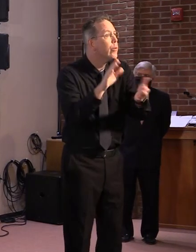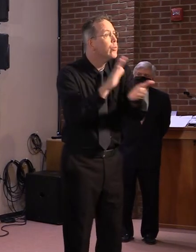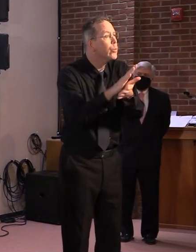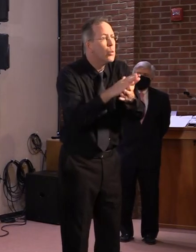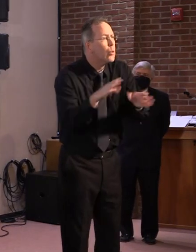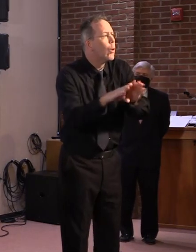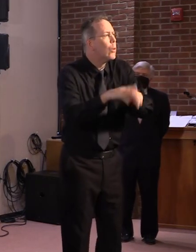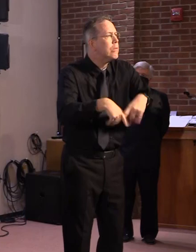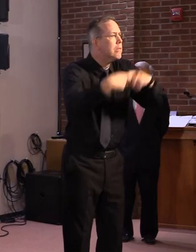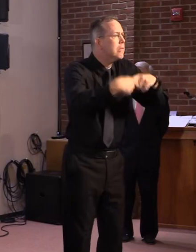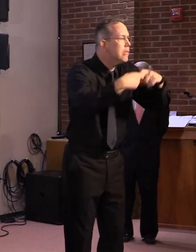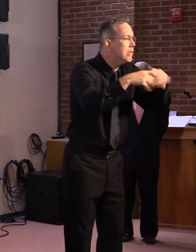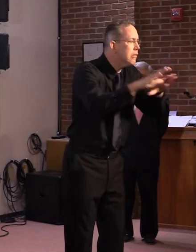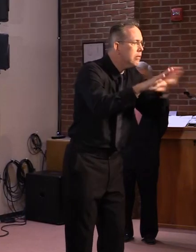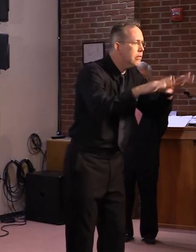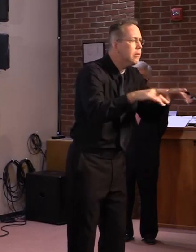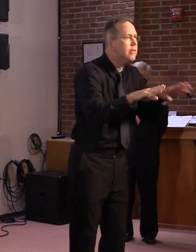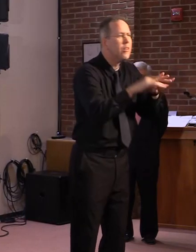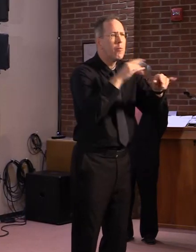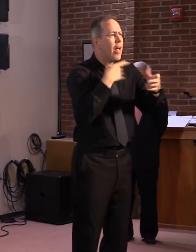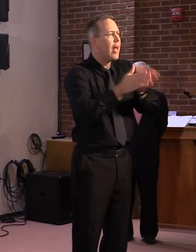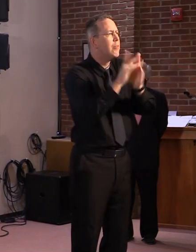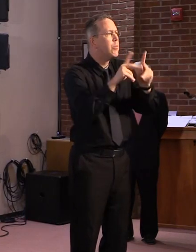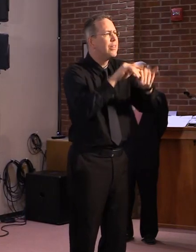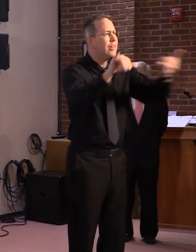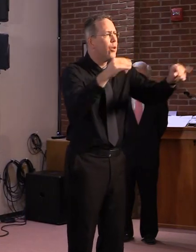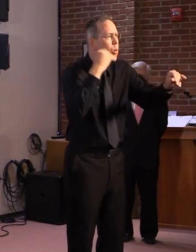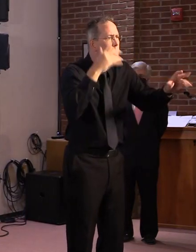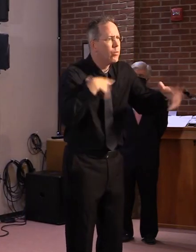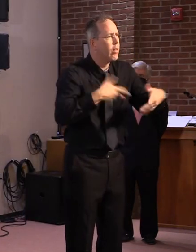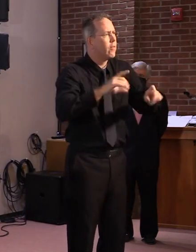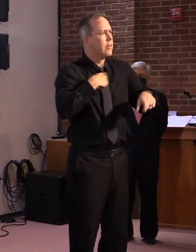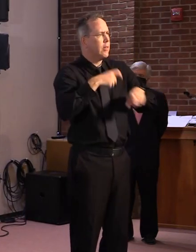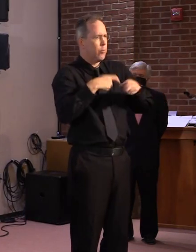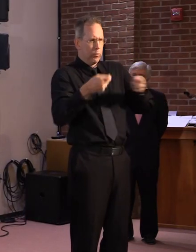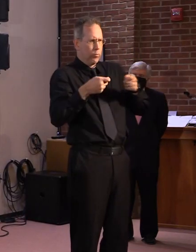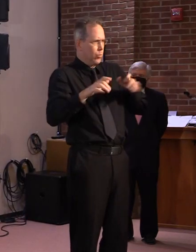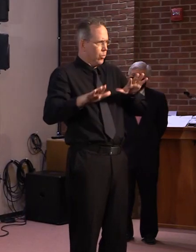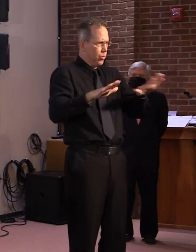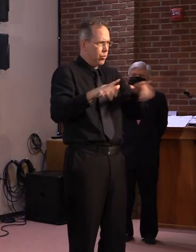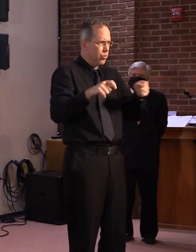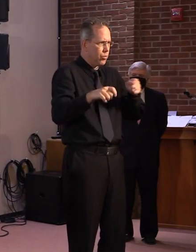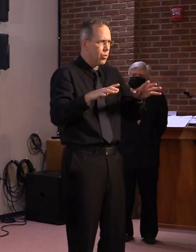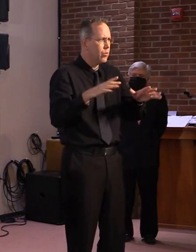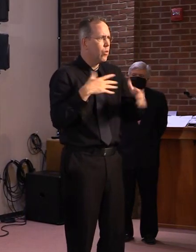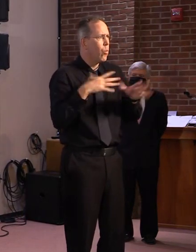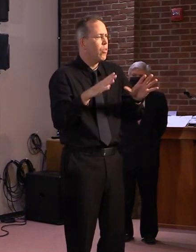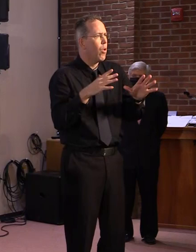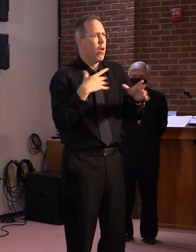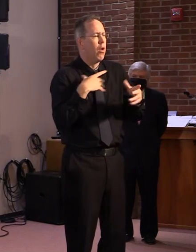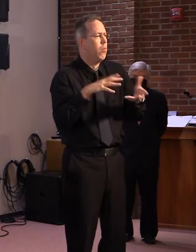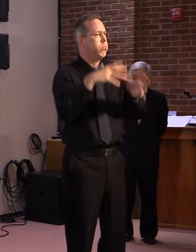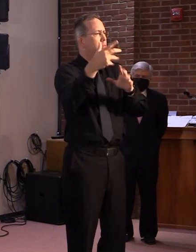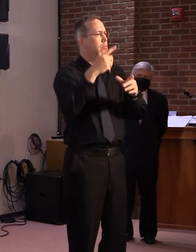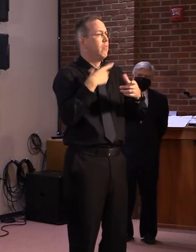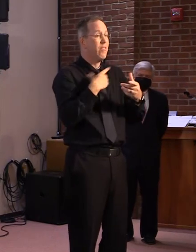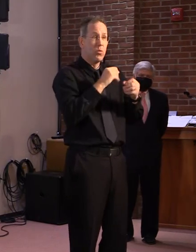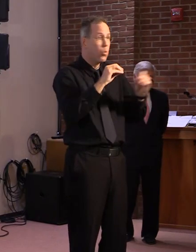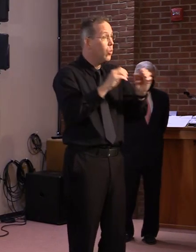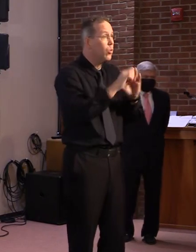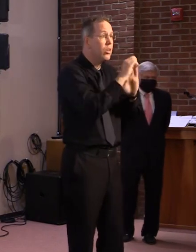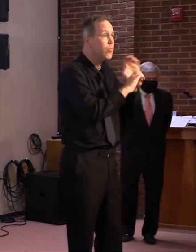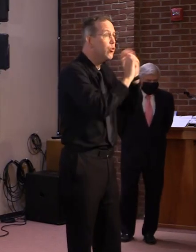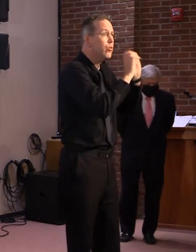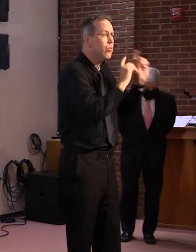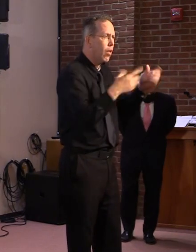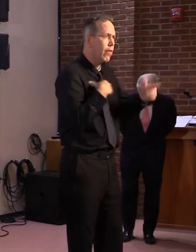well. But that same framework is needed, that mechanism is needed to unwind all that as well, so